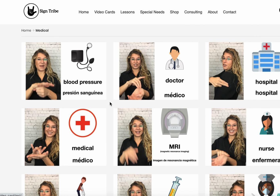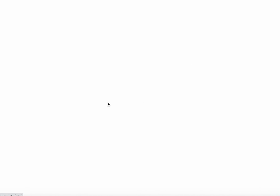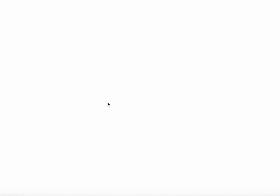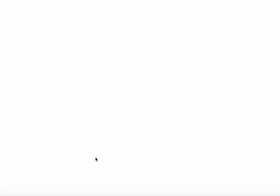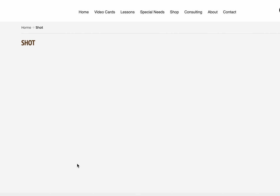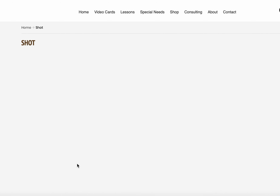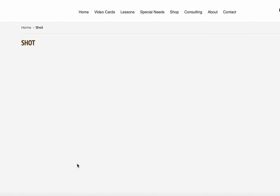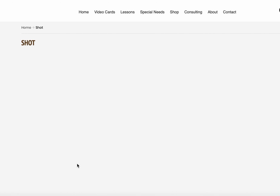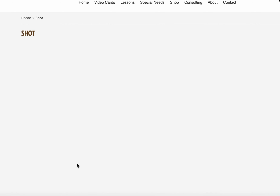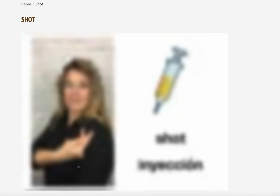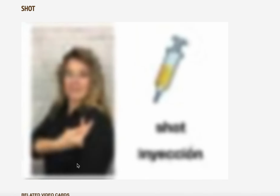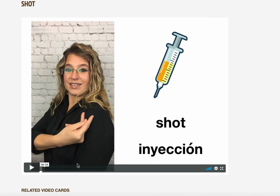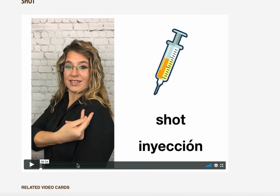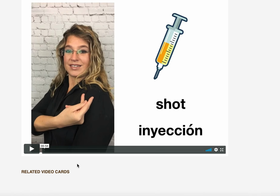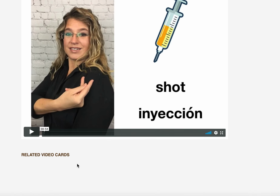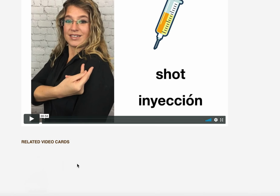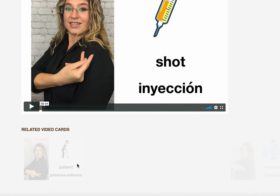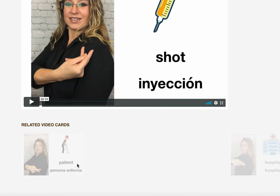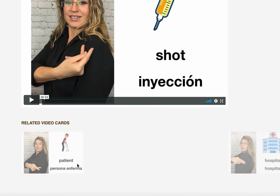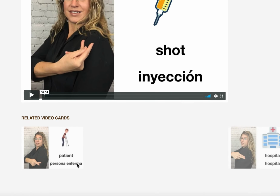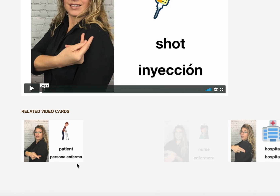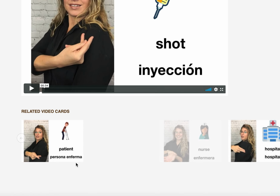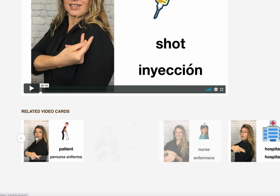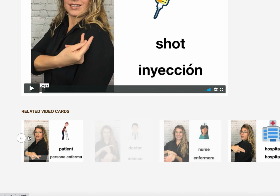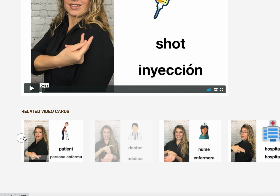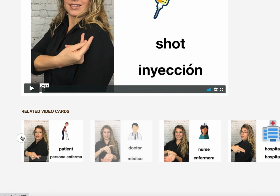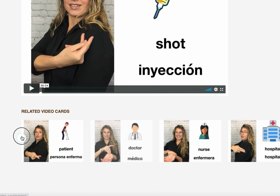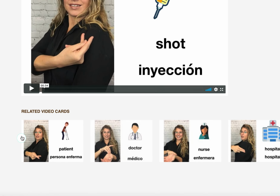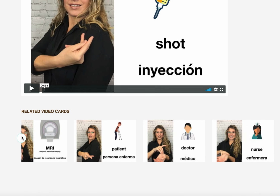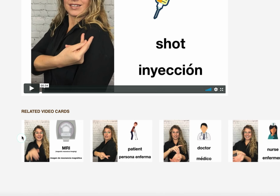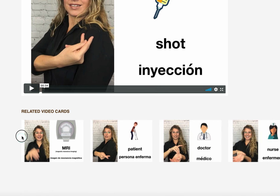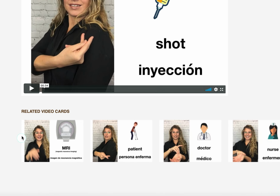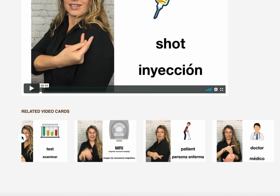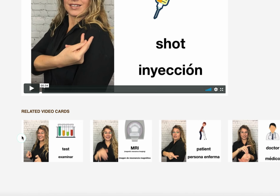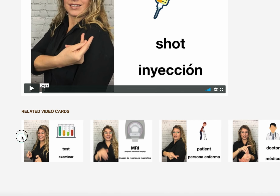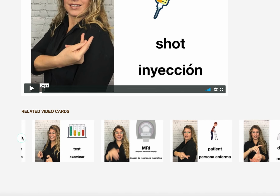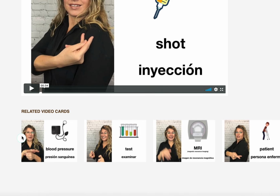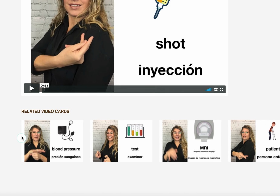scroll through the related video cards within that category.